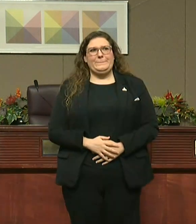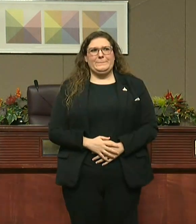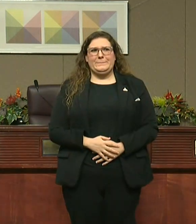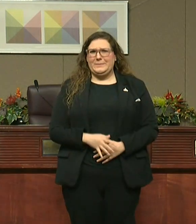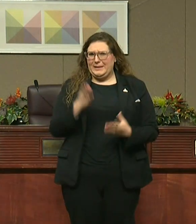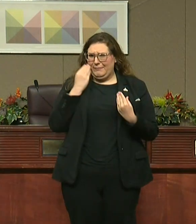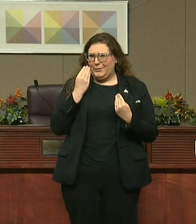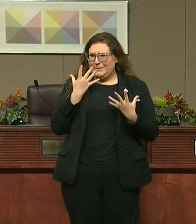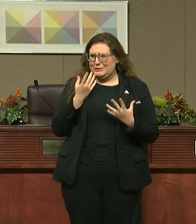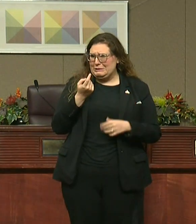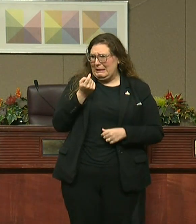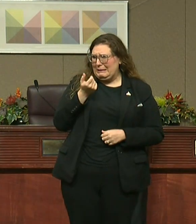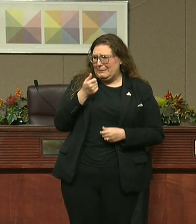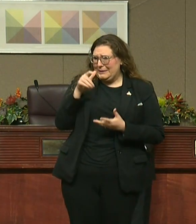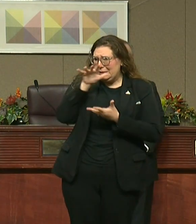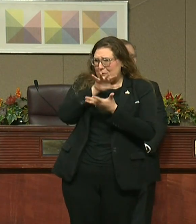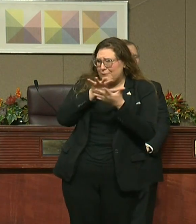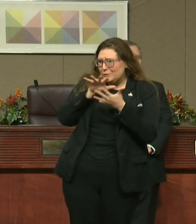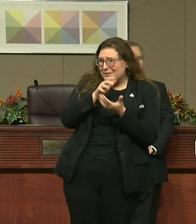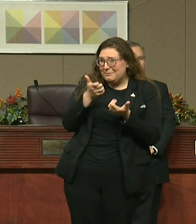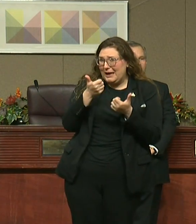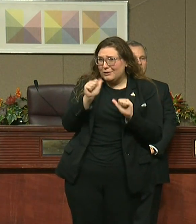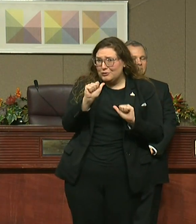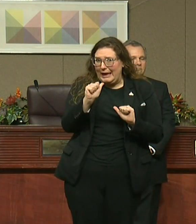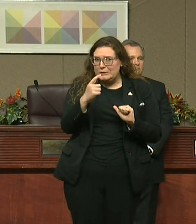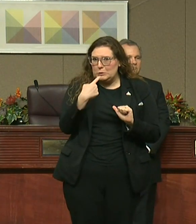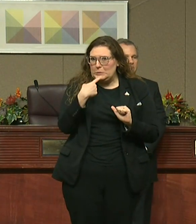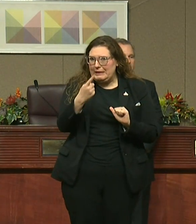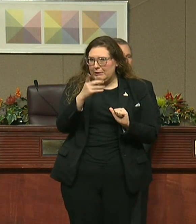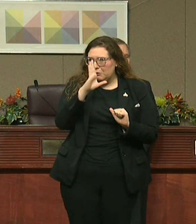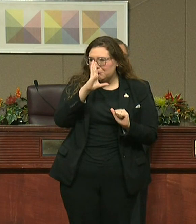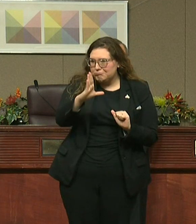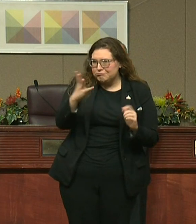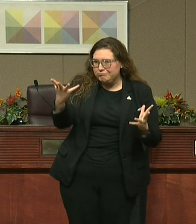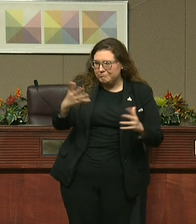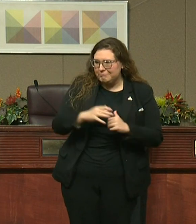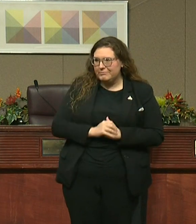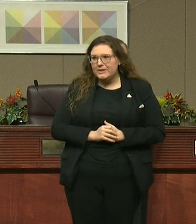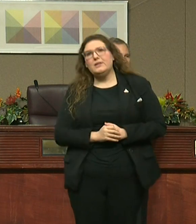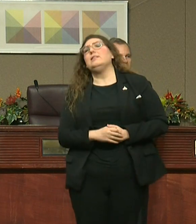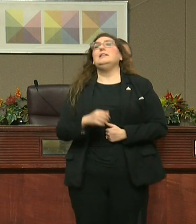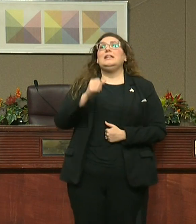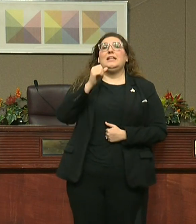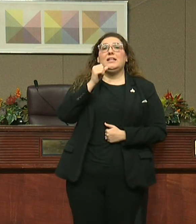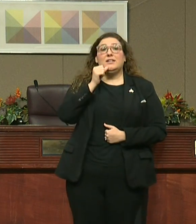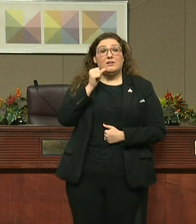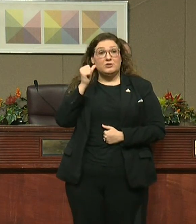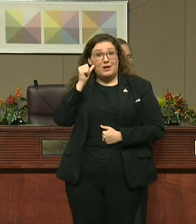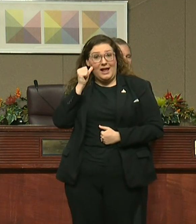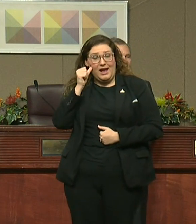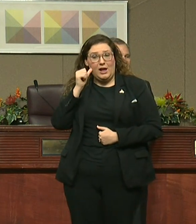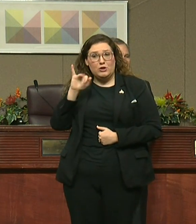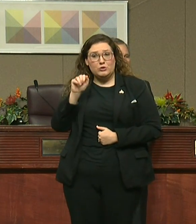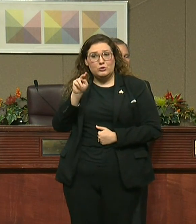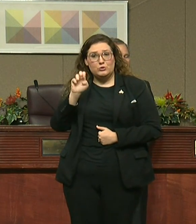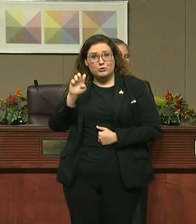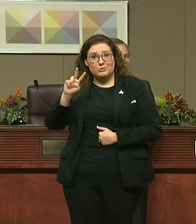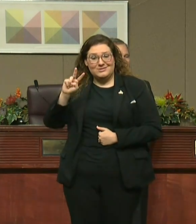confusing, but I'm going to try to put it straight. So yesterday, 6/2, June 2,